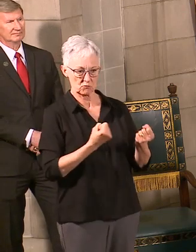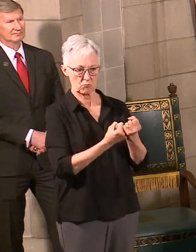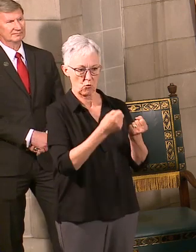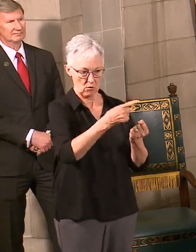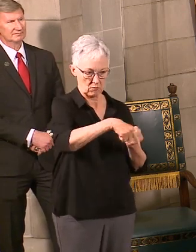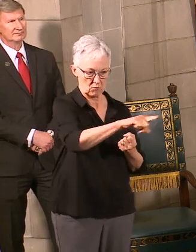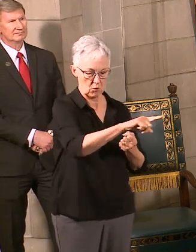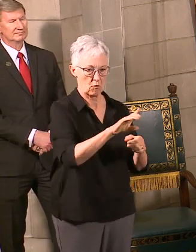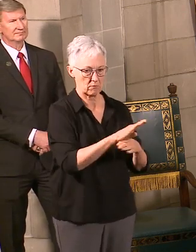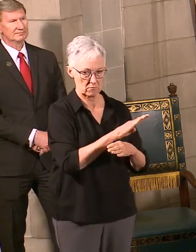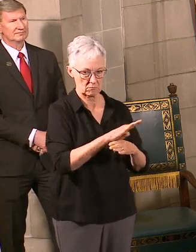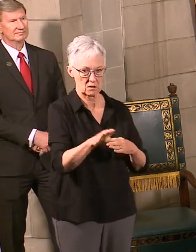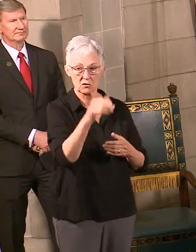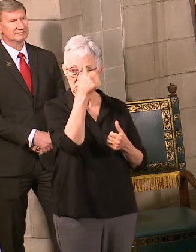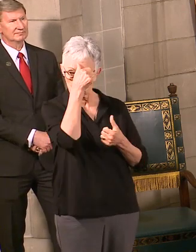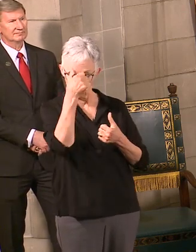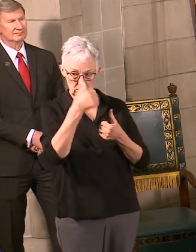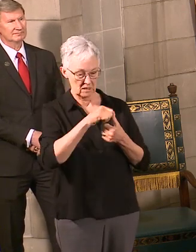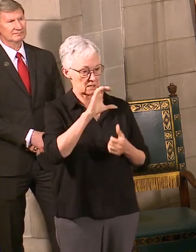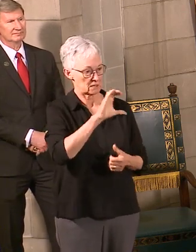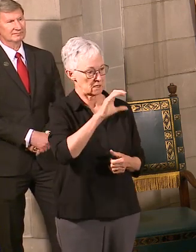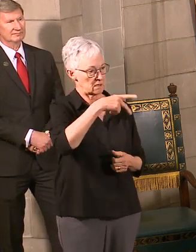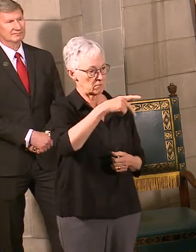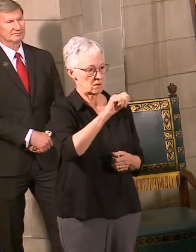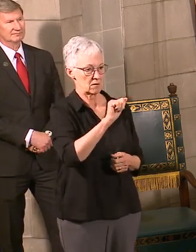email address is